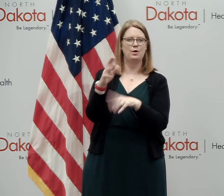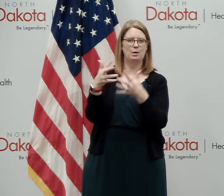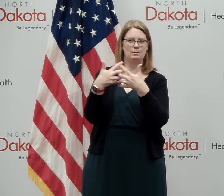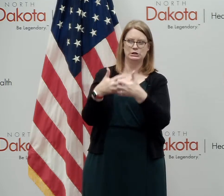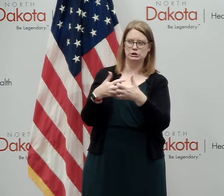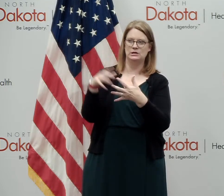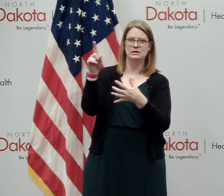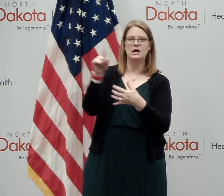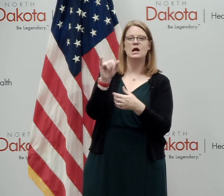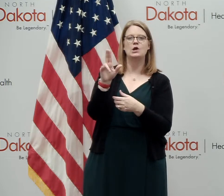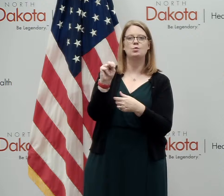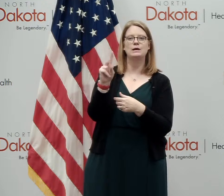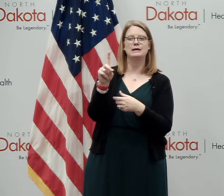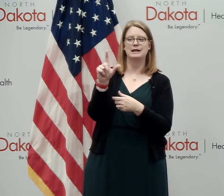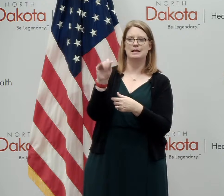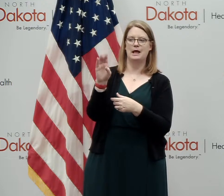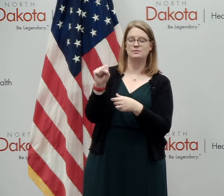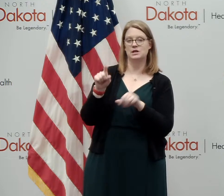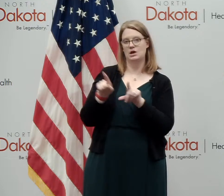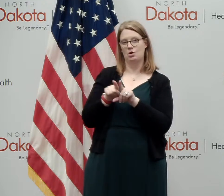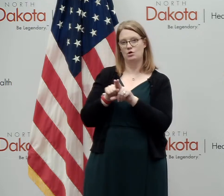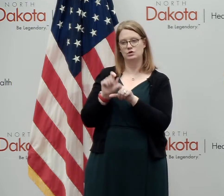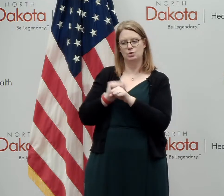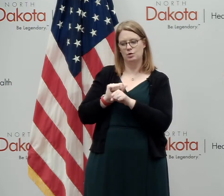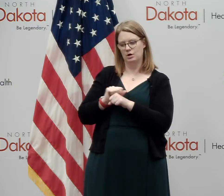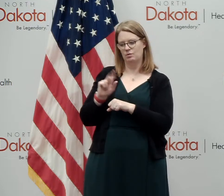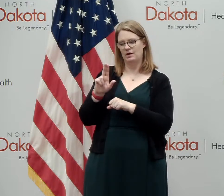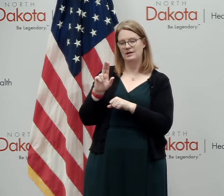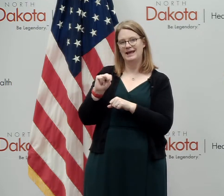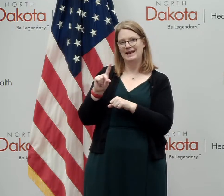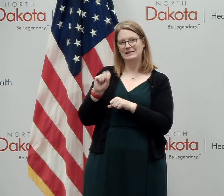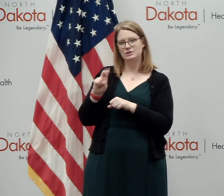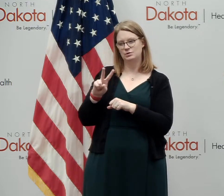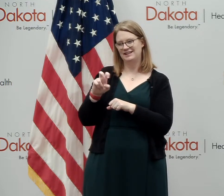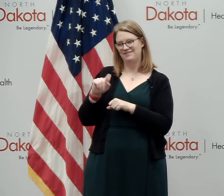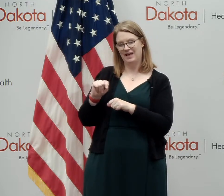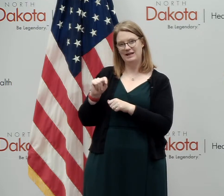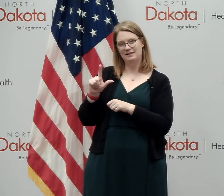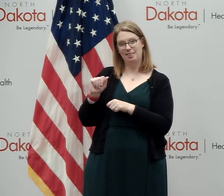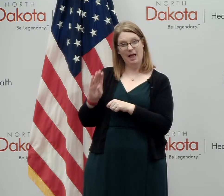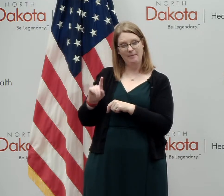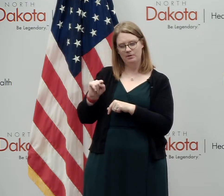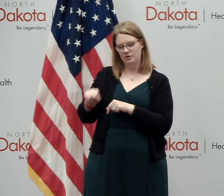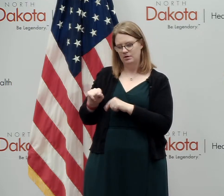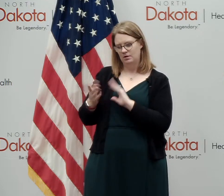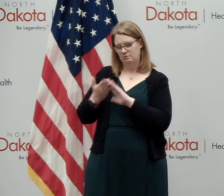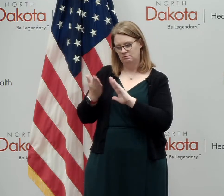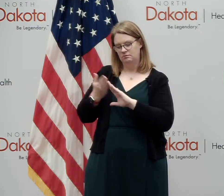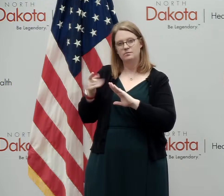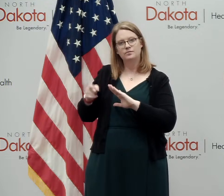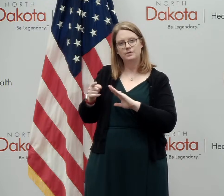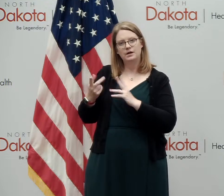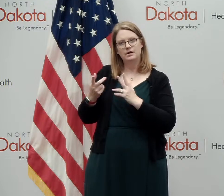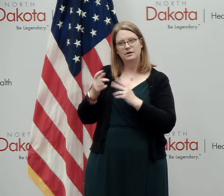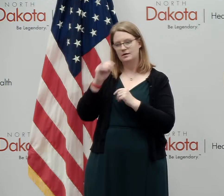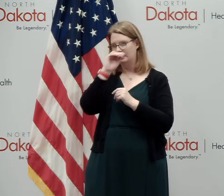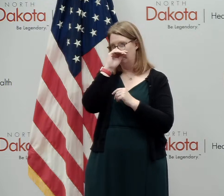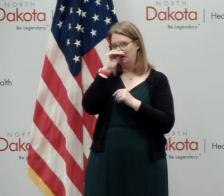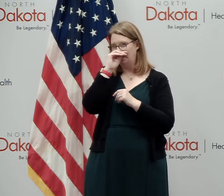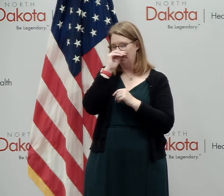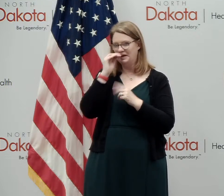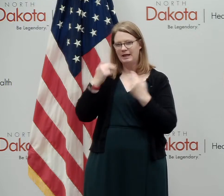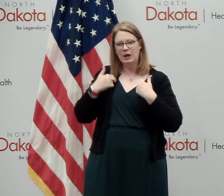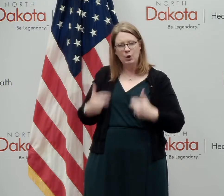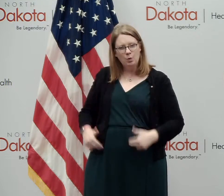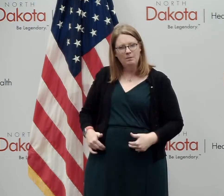UND labs, and we're also working with NDSU's veterinary lab, which will be able to do human